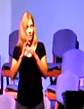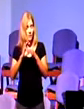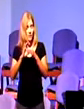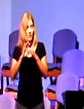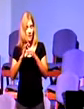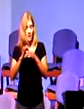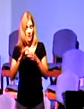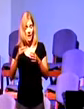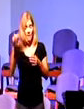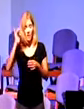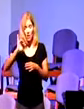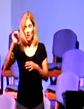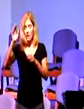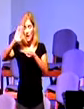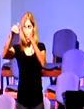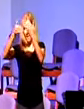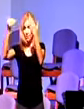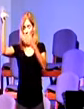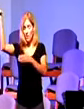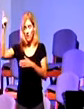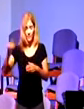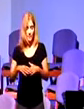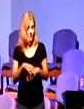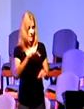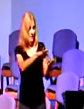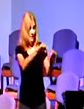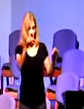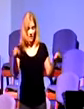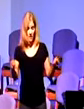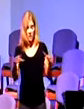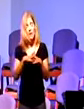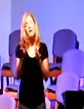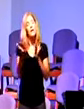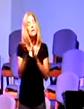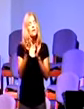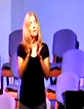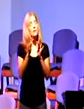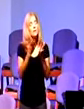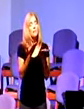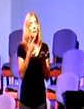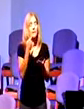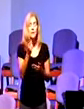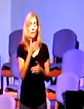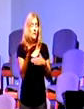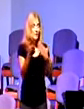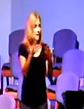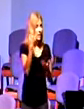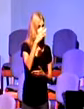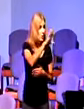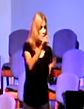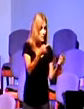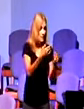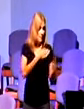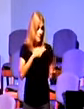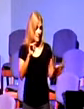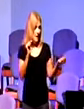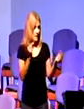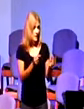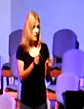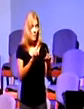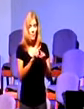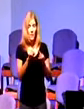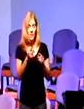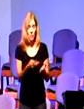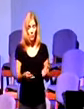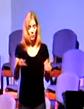and spending eternity in heaven with Him. The Bible says not only did He die for your sin and my sin, but He